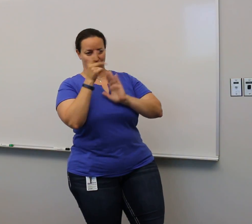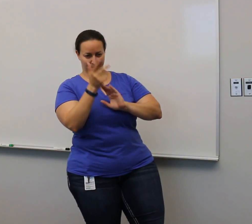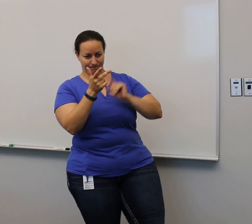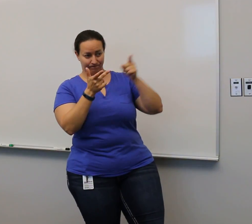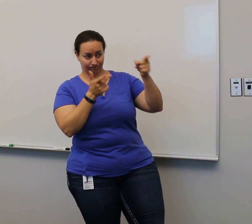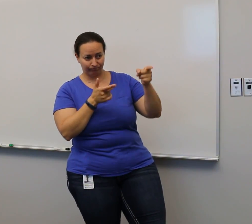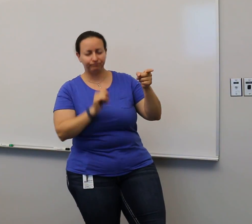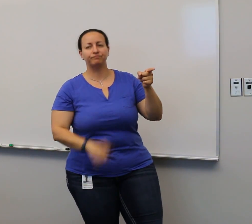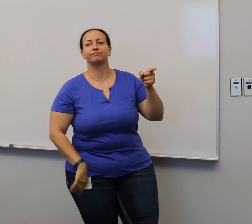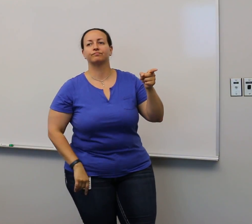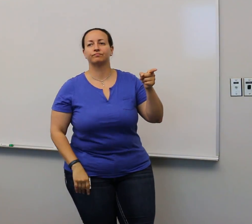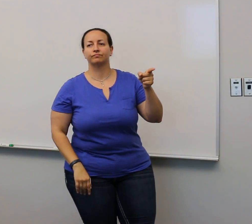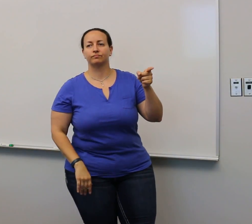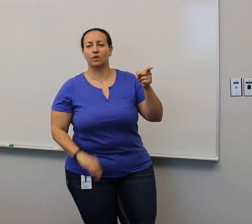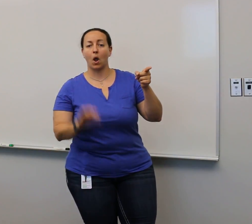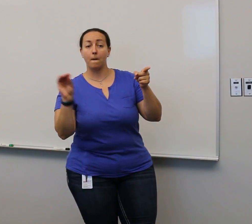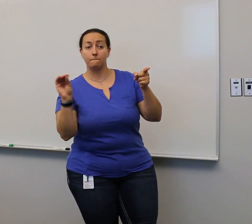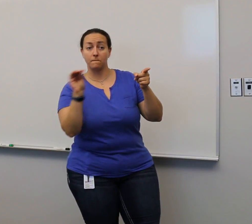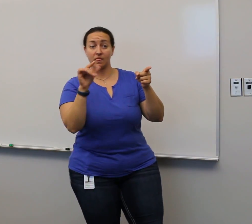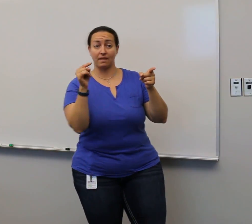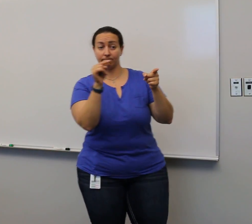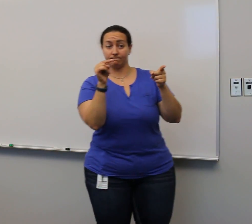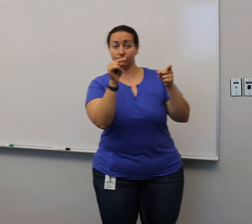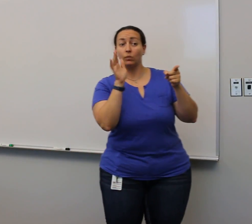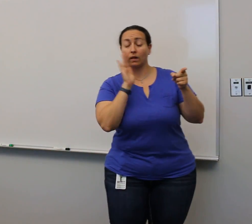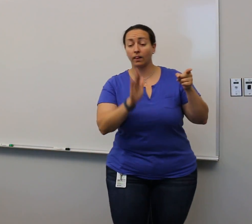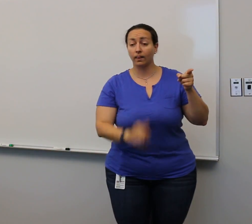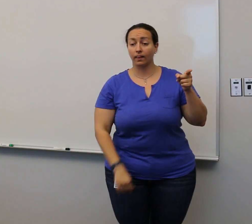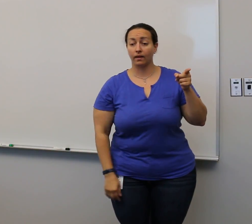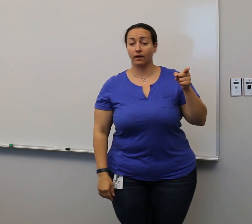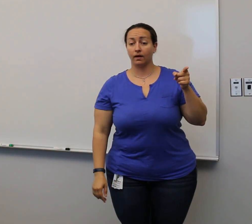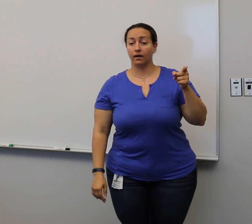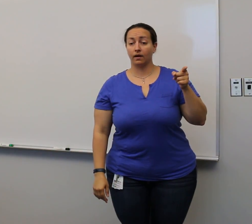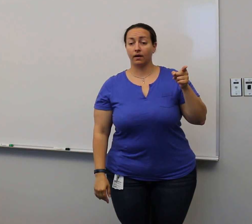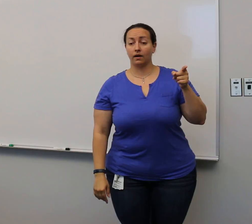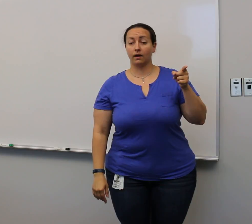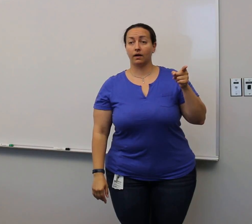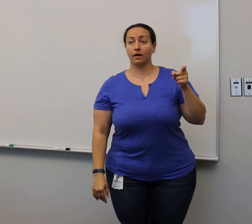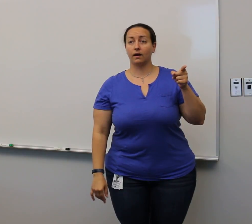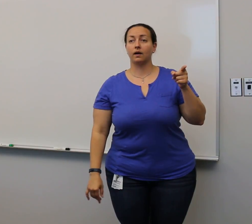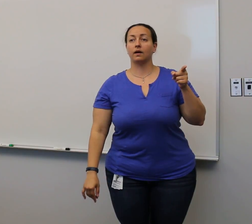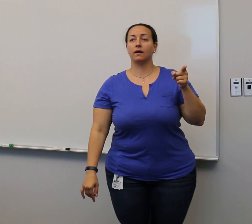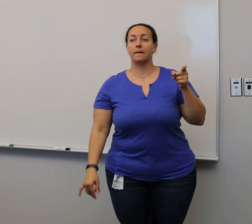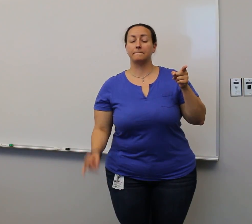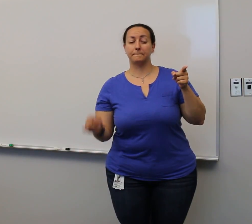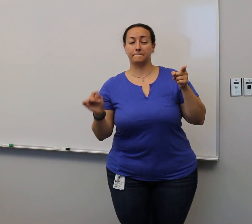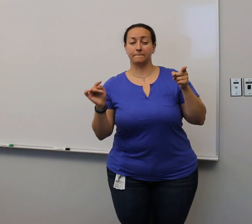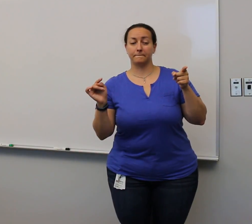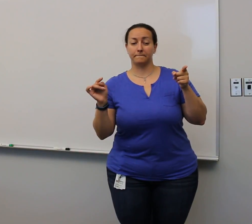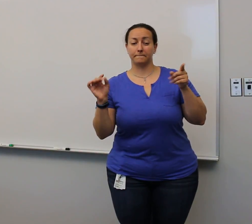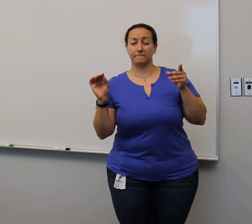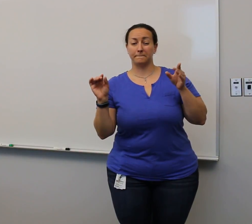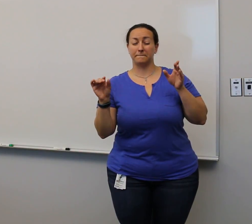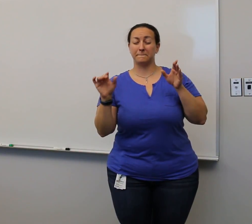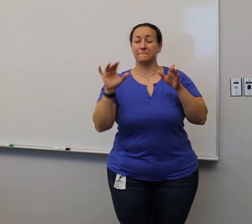we're moving to the left. So -3 take away 1 means I'm moving to the